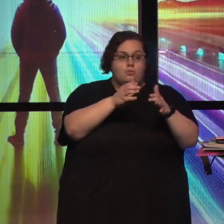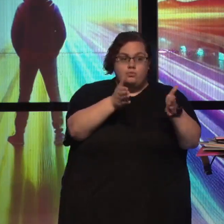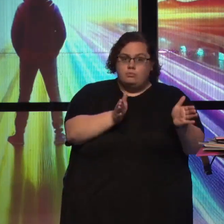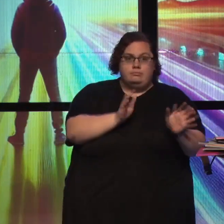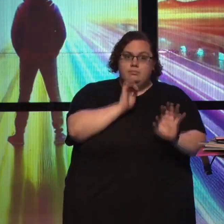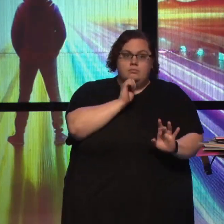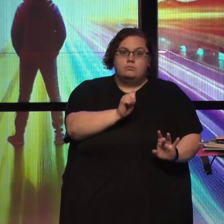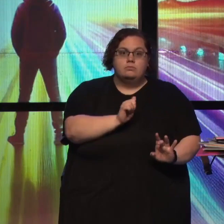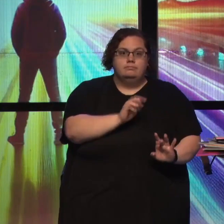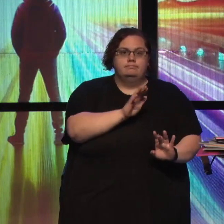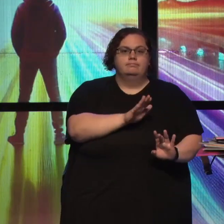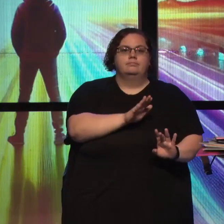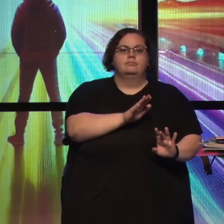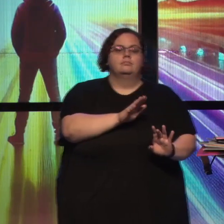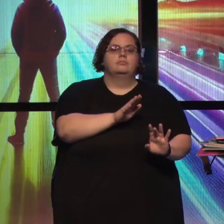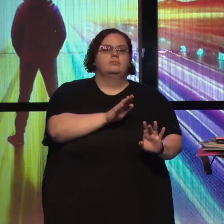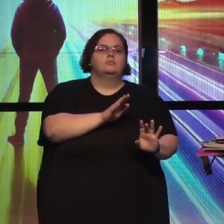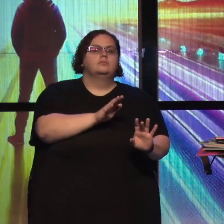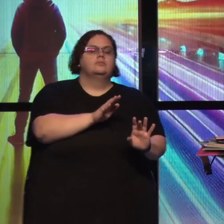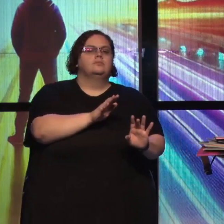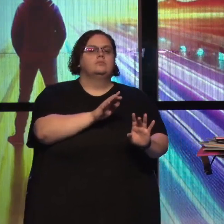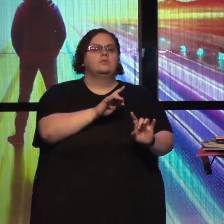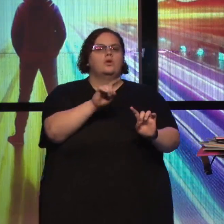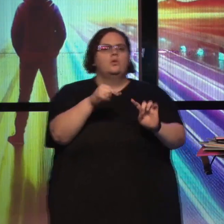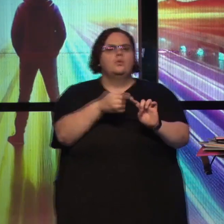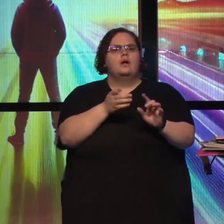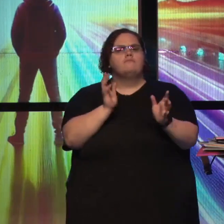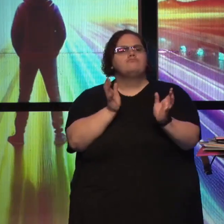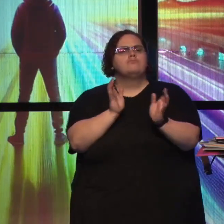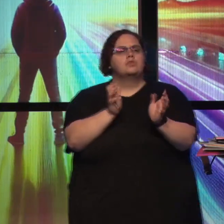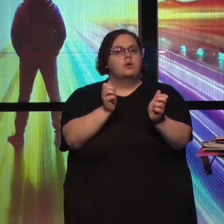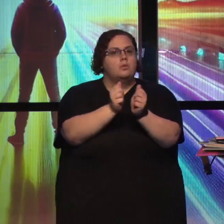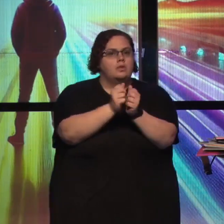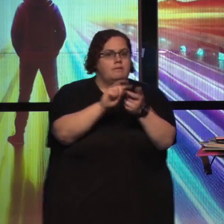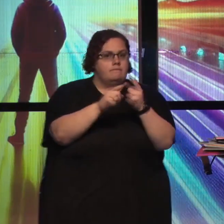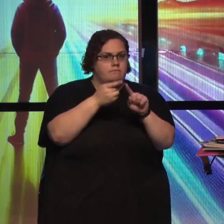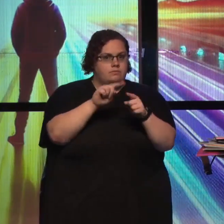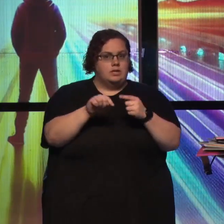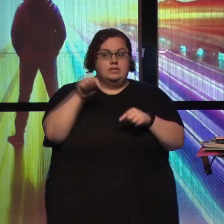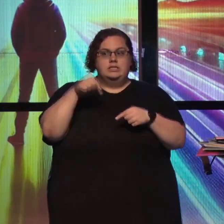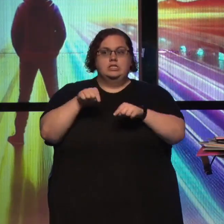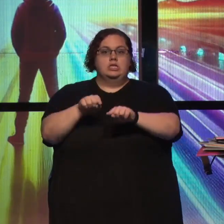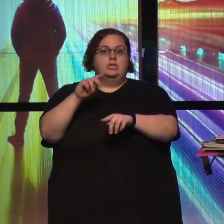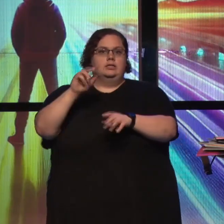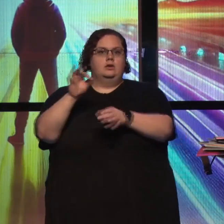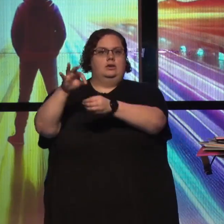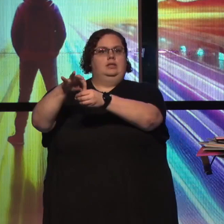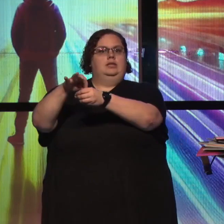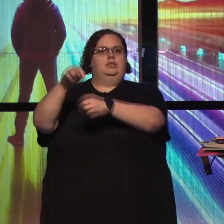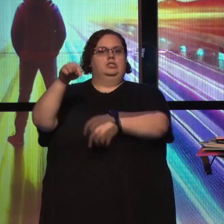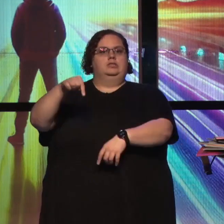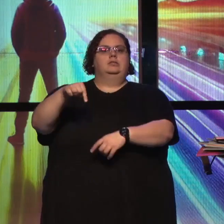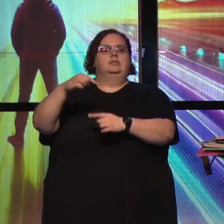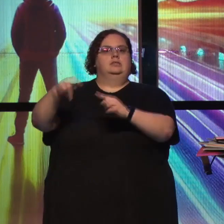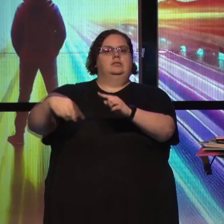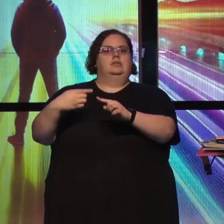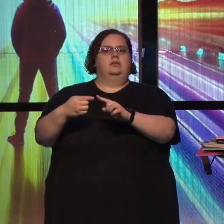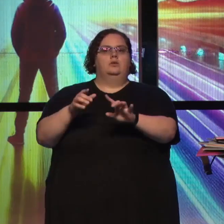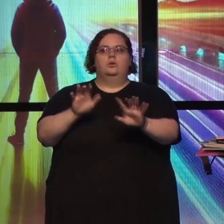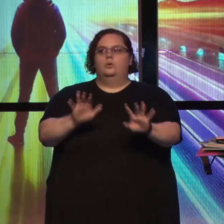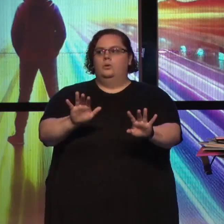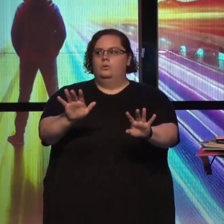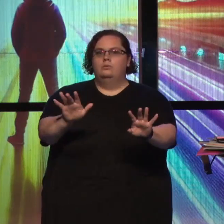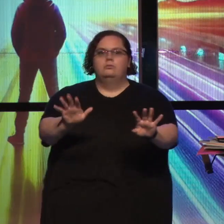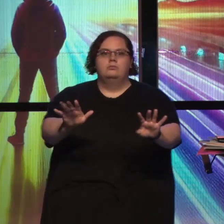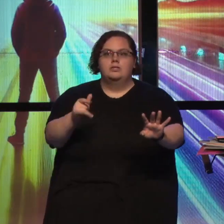serious about this one. When you get into conversations with your friends this election cycle, okay? Oh, he's going to do it.